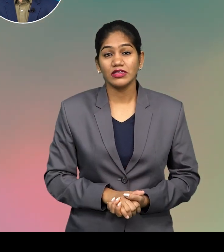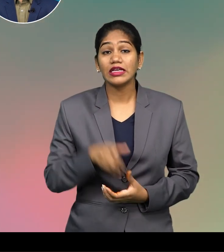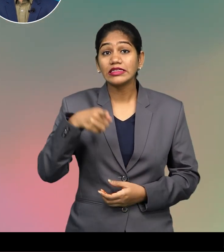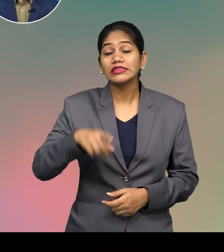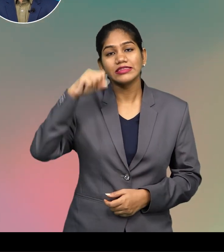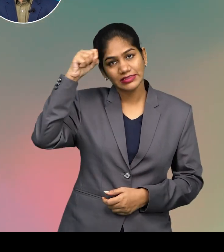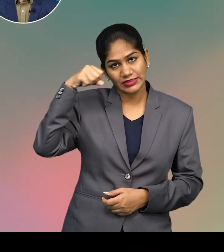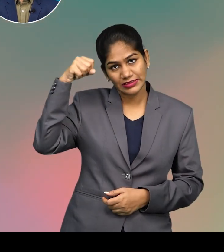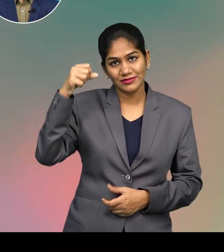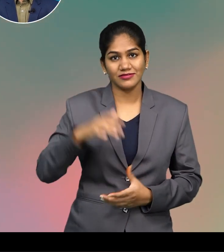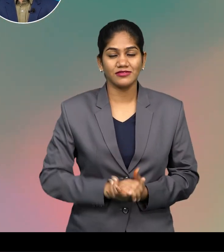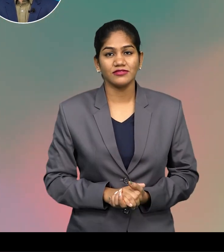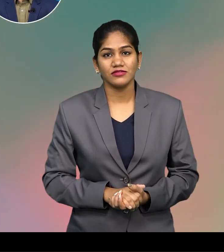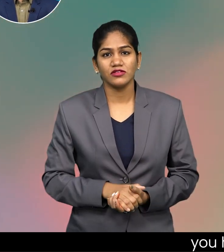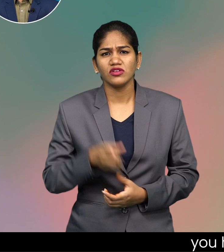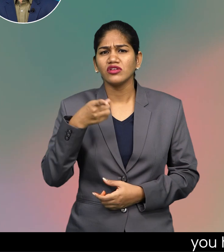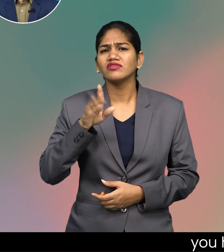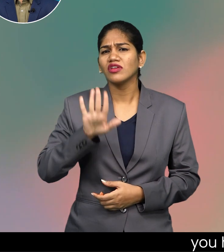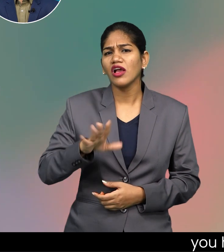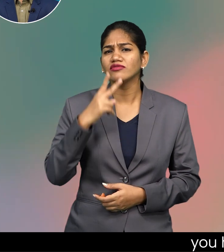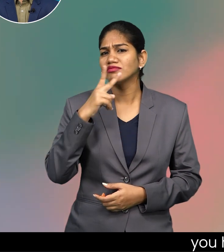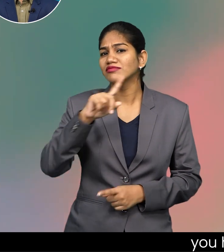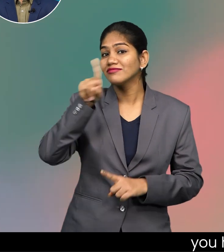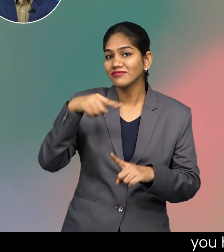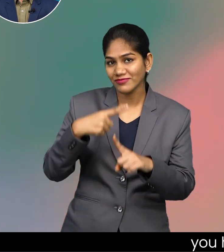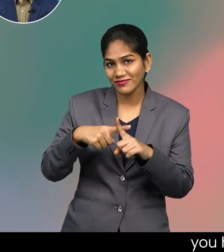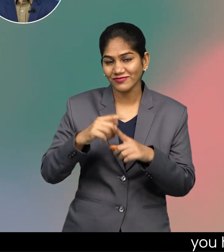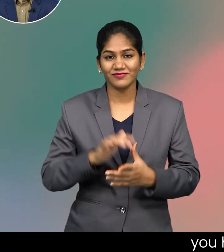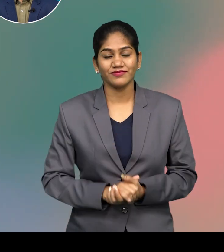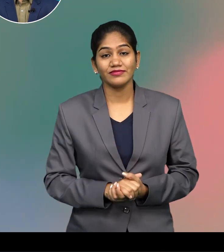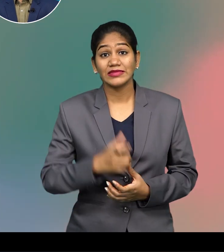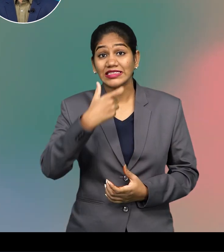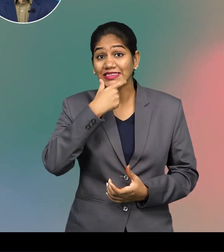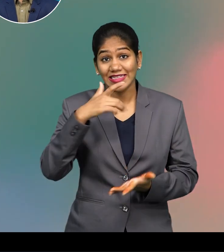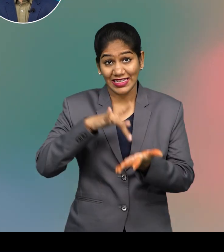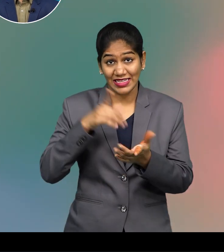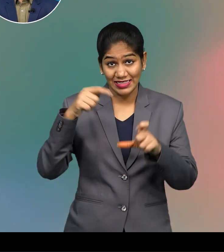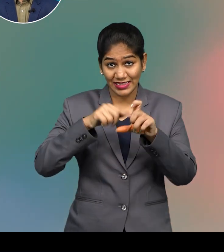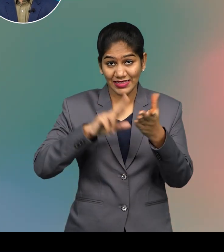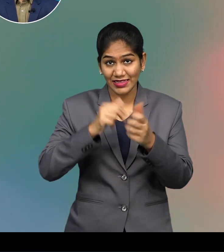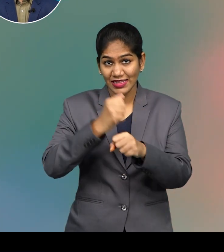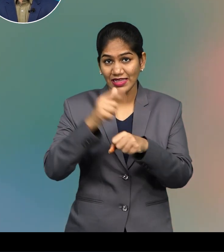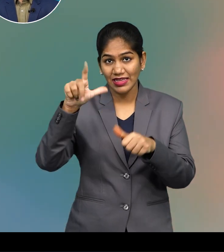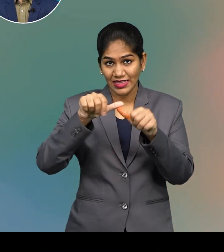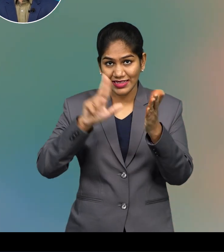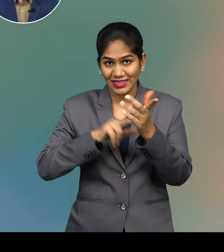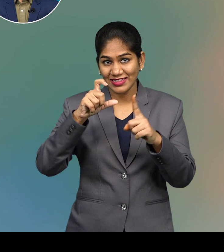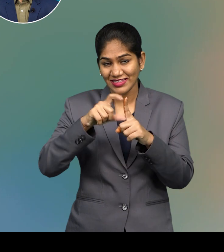In this video, you have seen about the England,